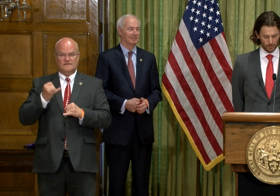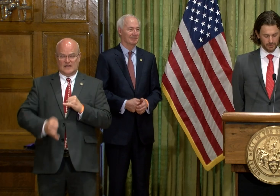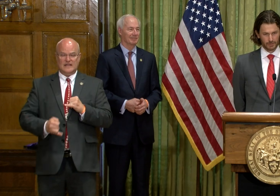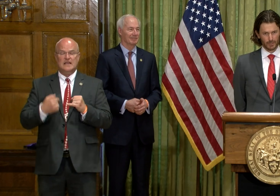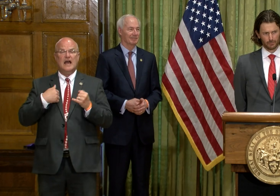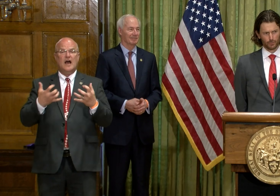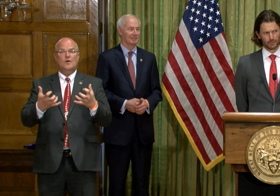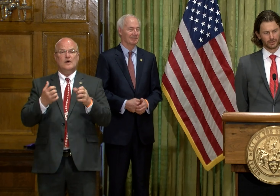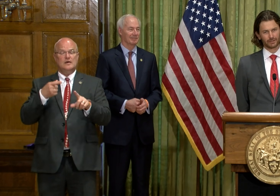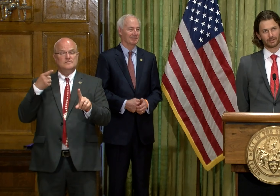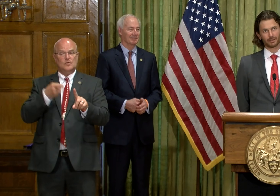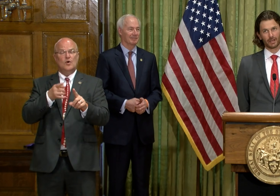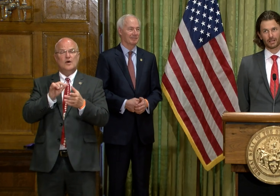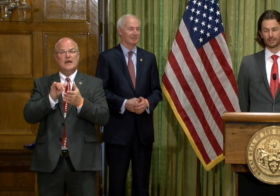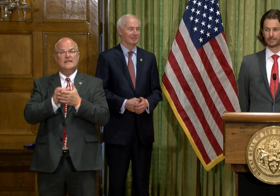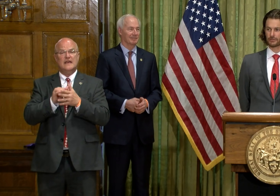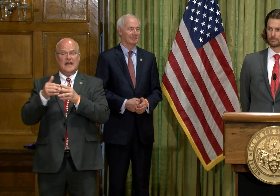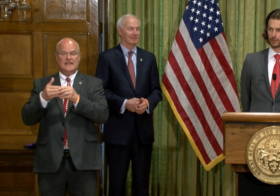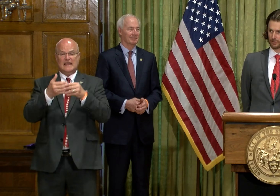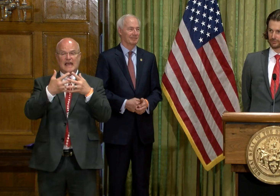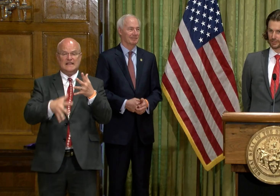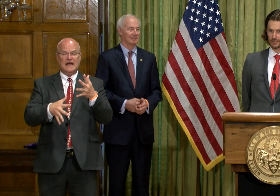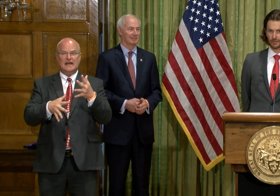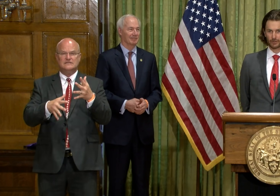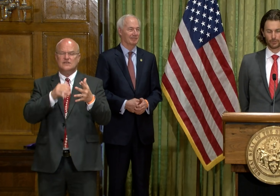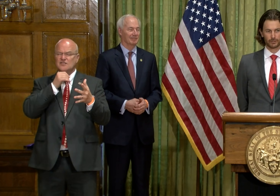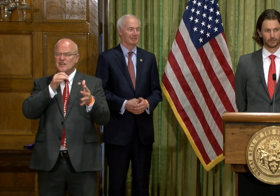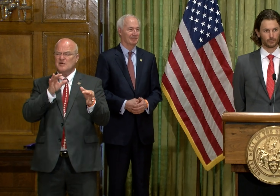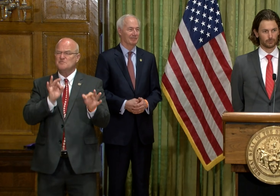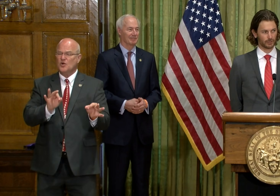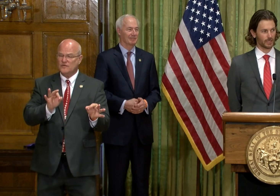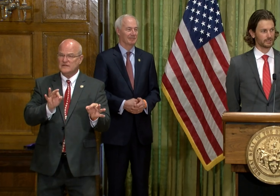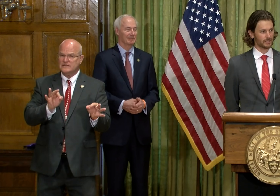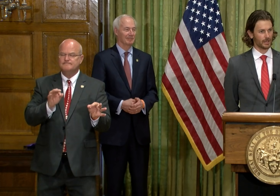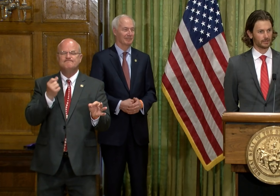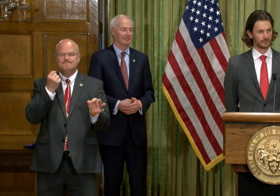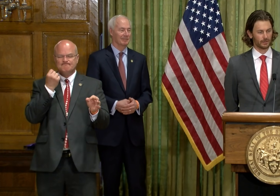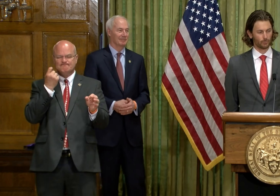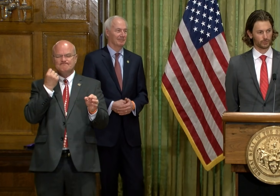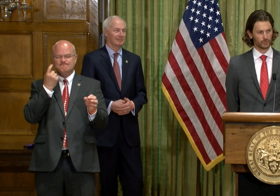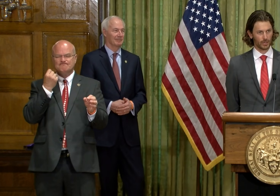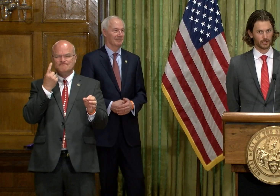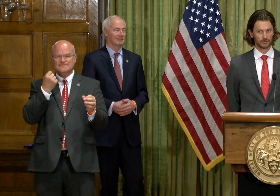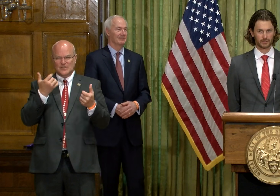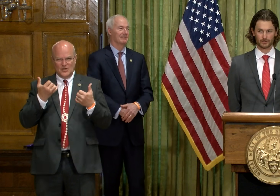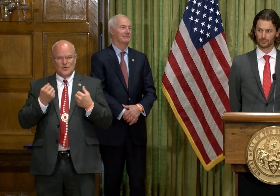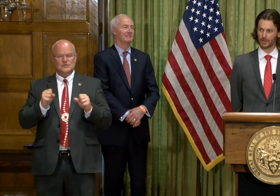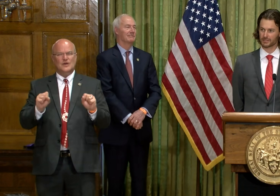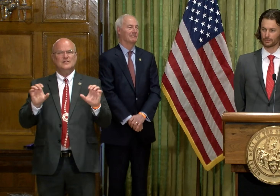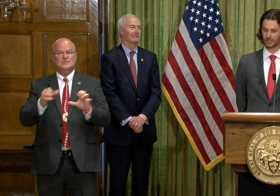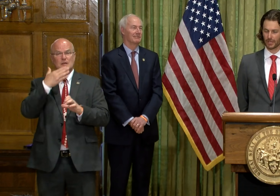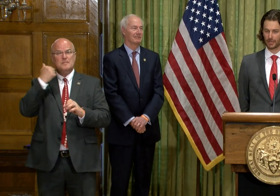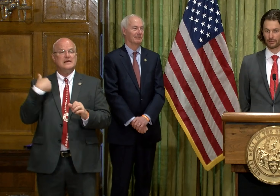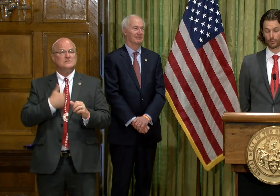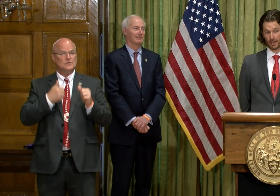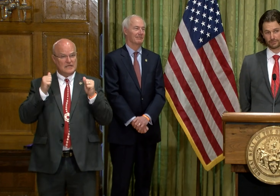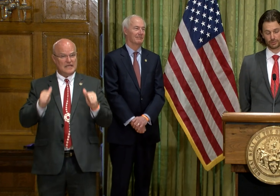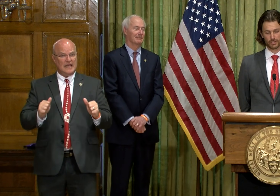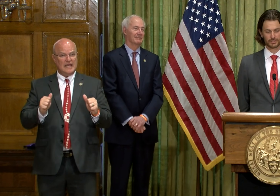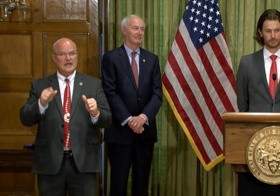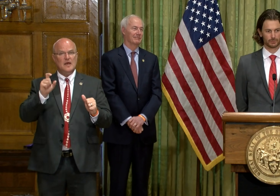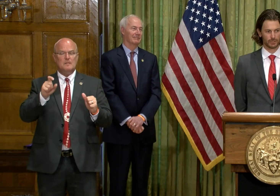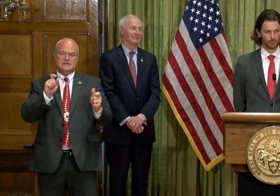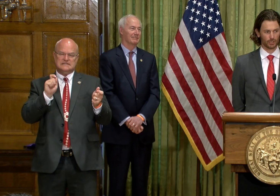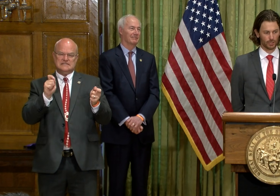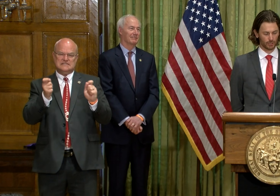Finally, I want to just make a point that the guidelines are imperfect, and we realize that, and we're trying to do the best that we can, and we'll have